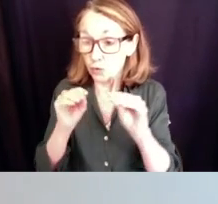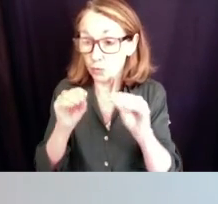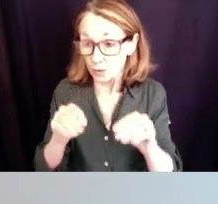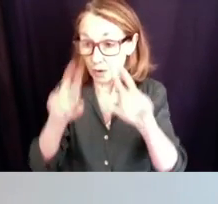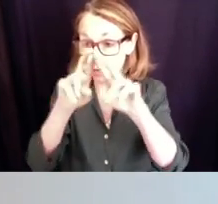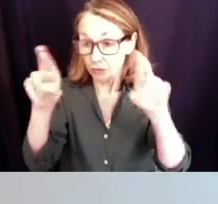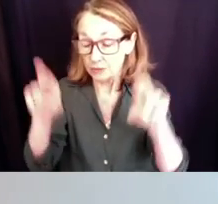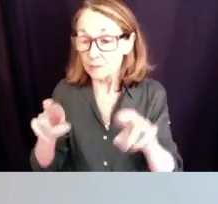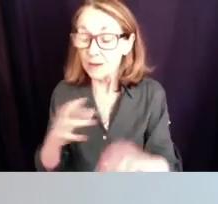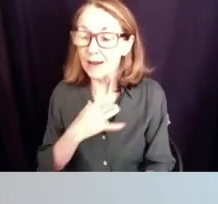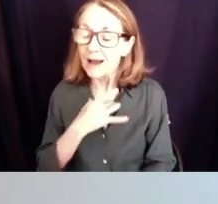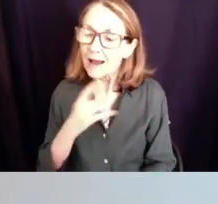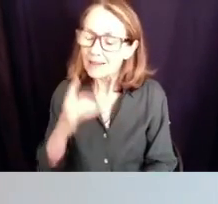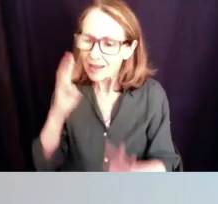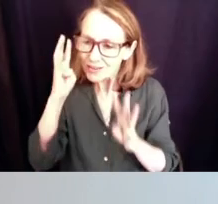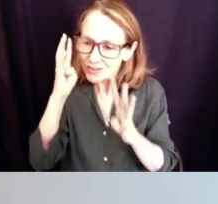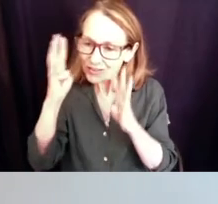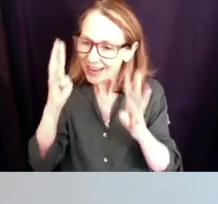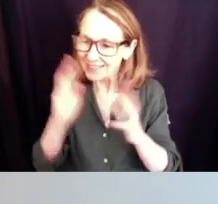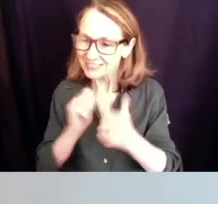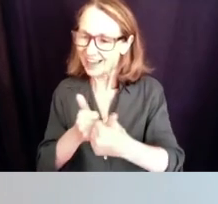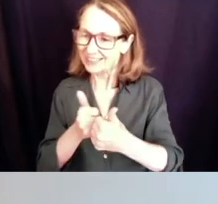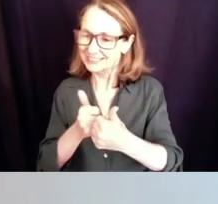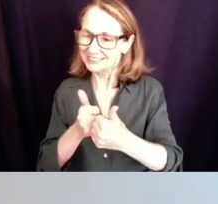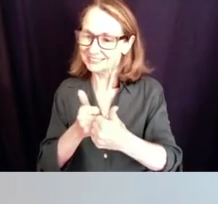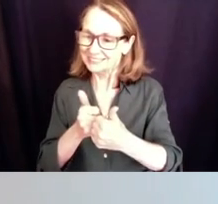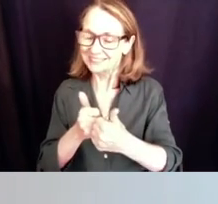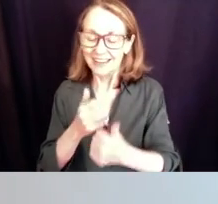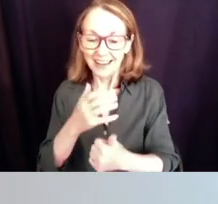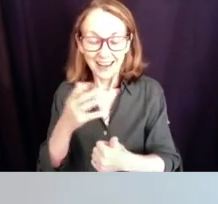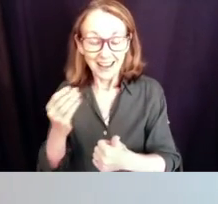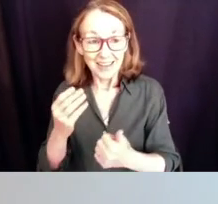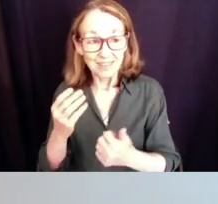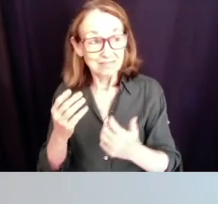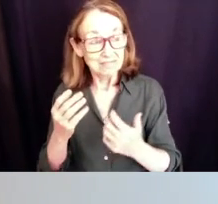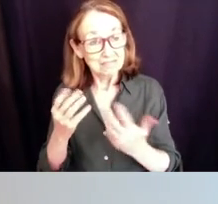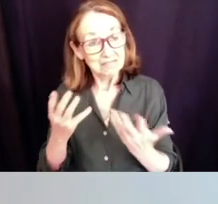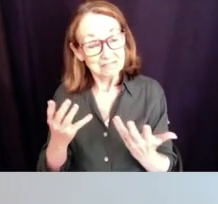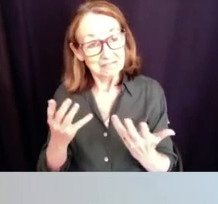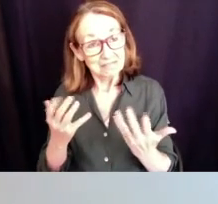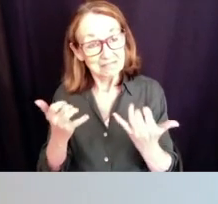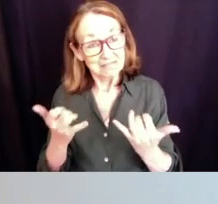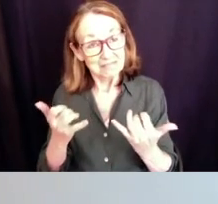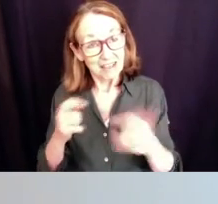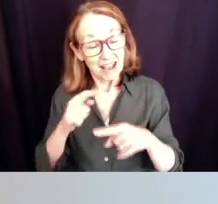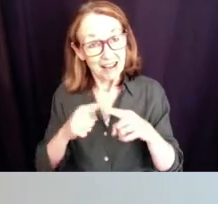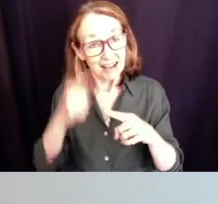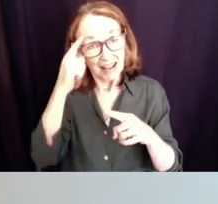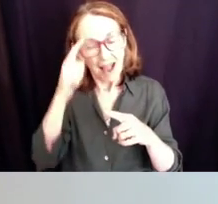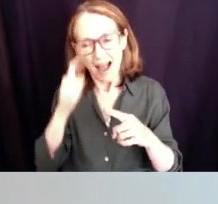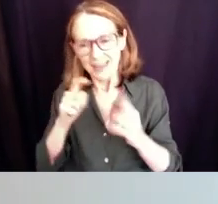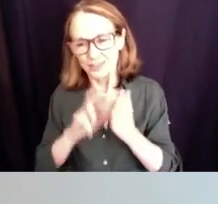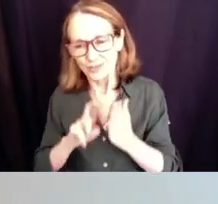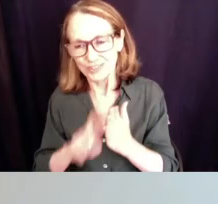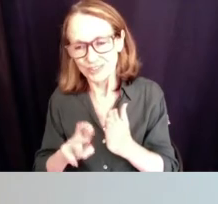put on resumes. And I always like a creative challenge. And right off the top of my head, I can't